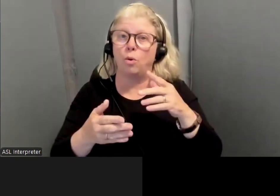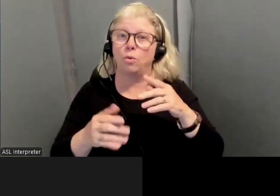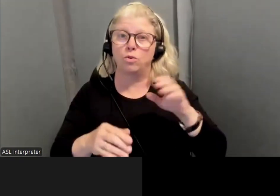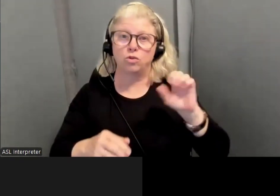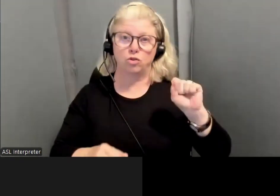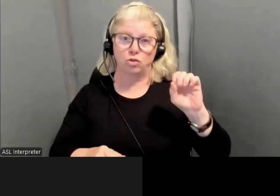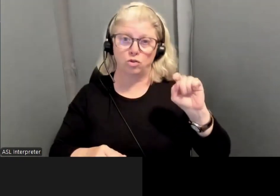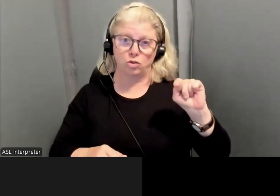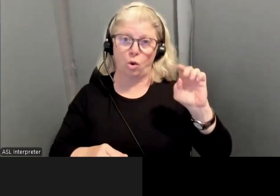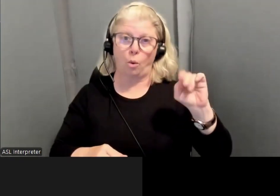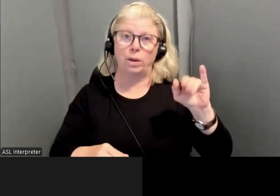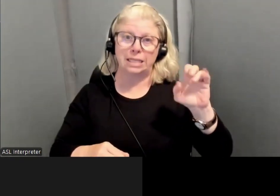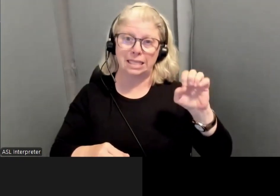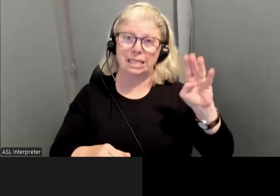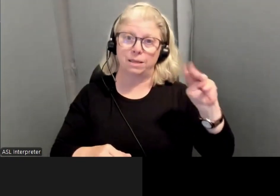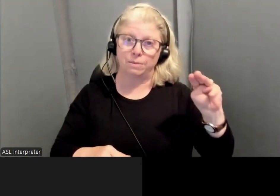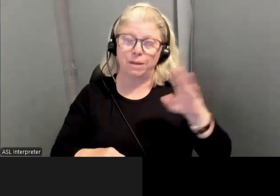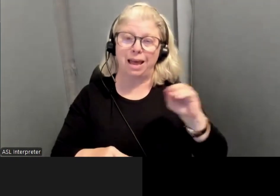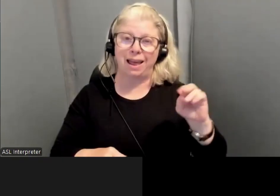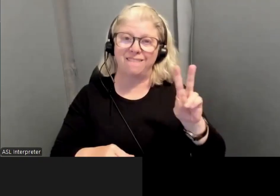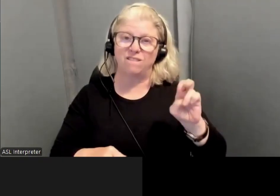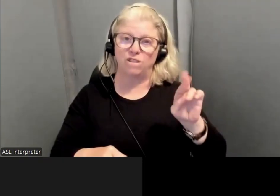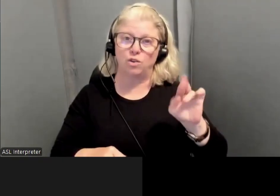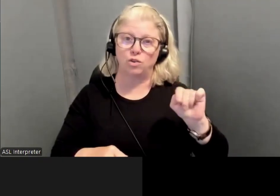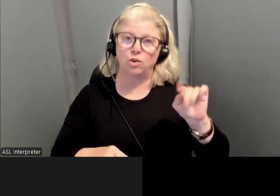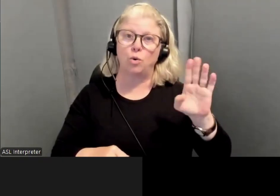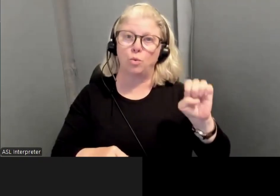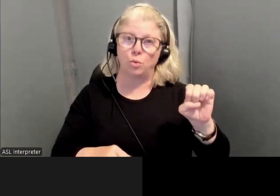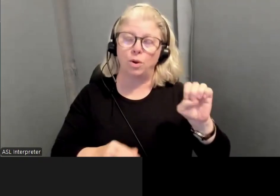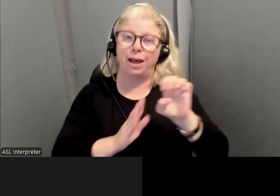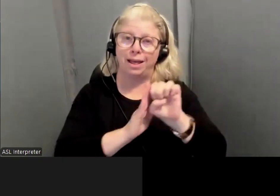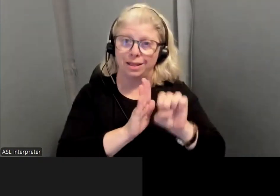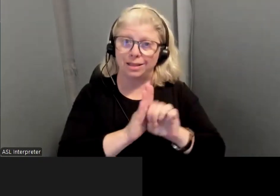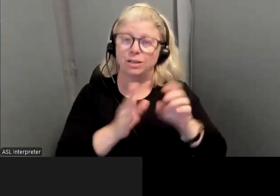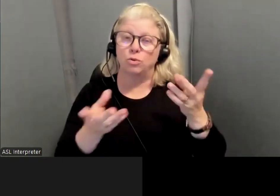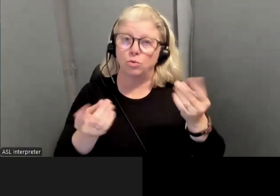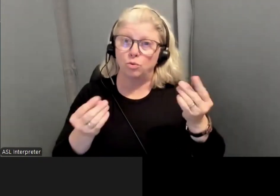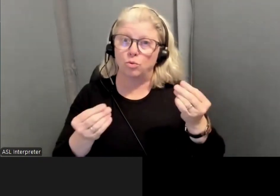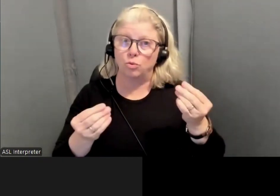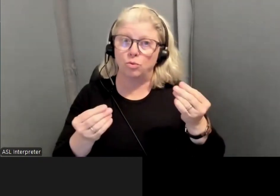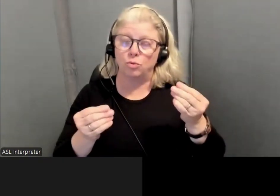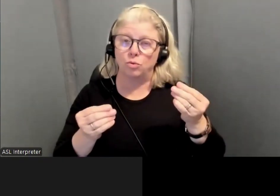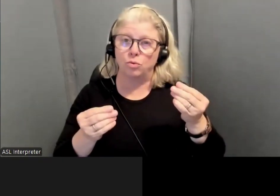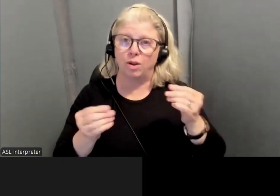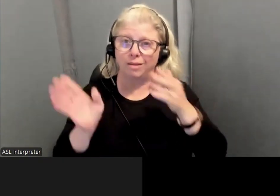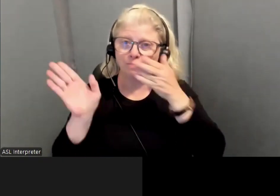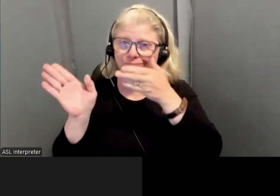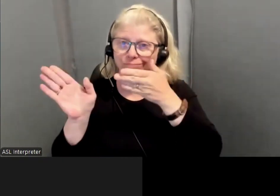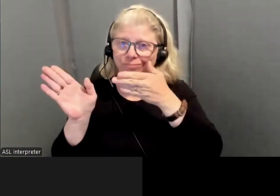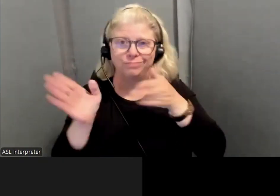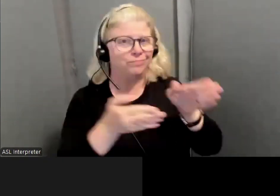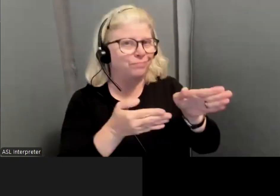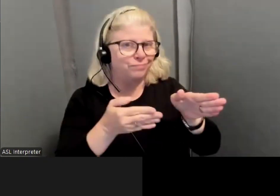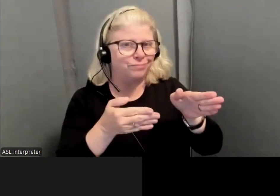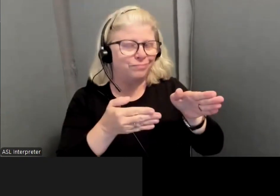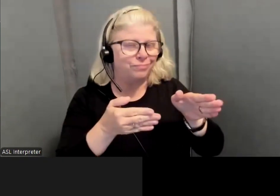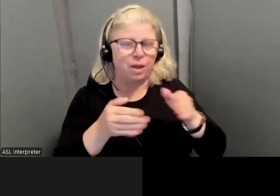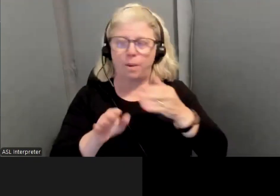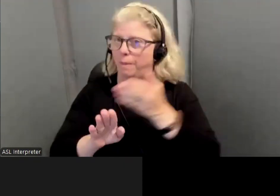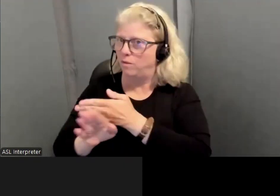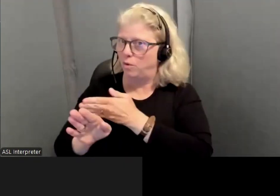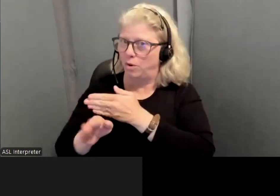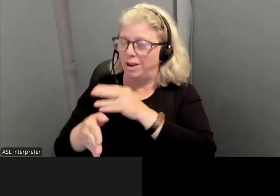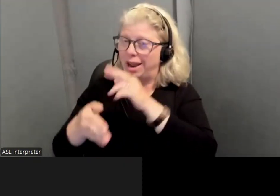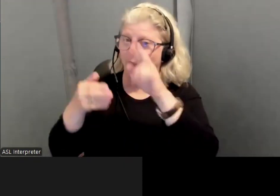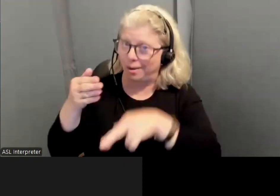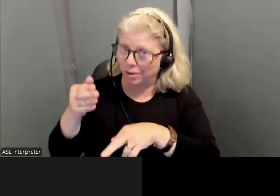and virtue ethics in general do is they help us shift the framework from the